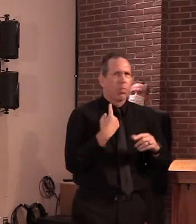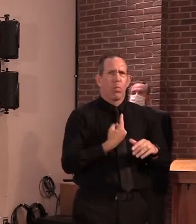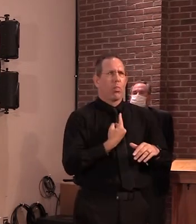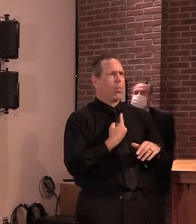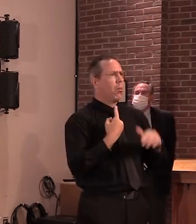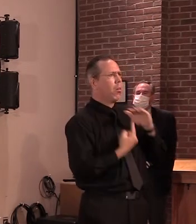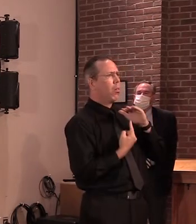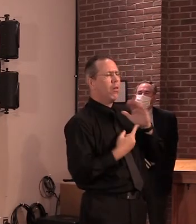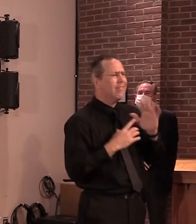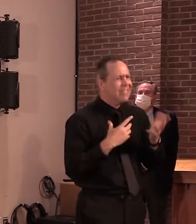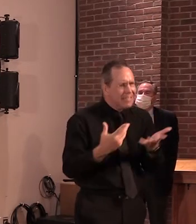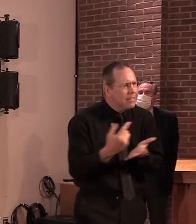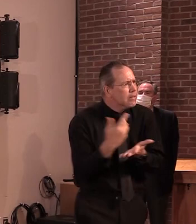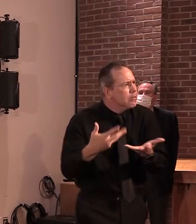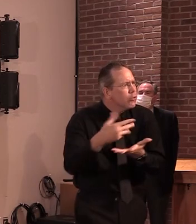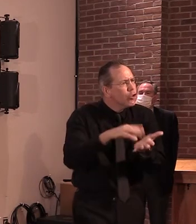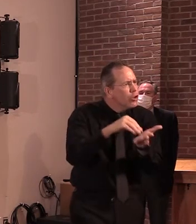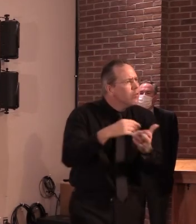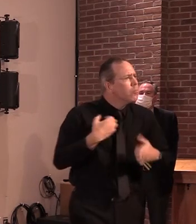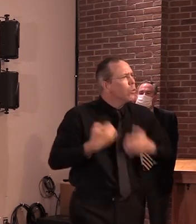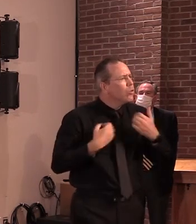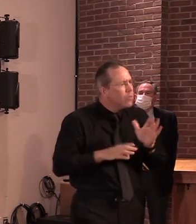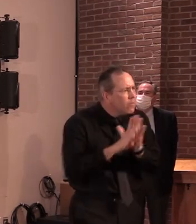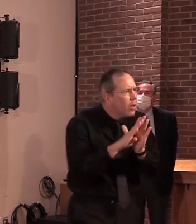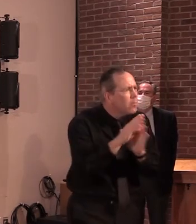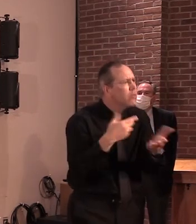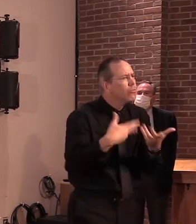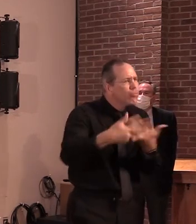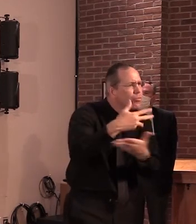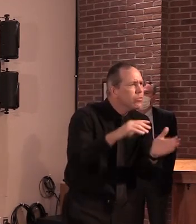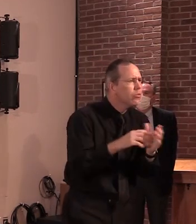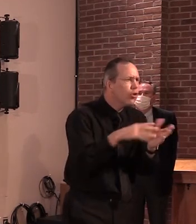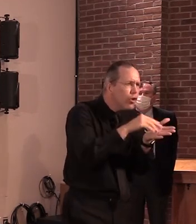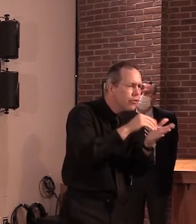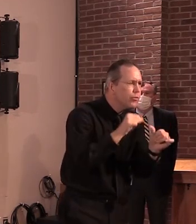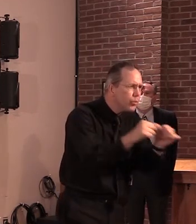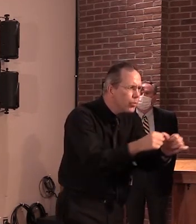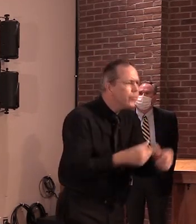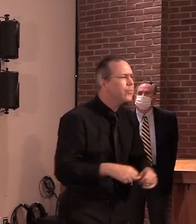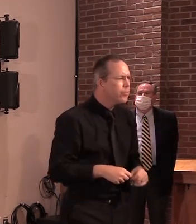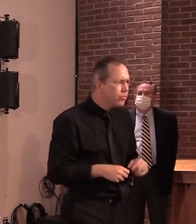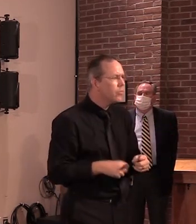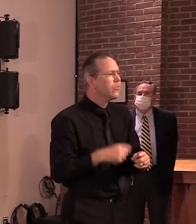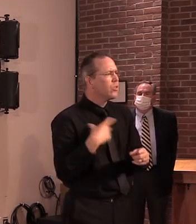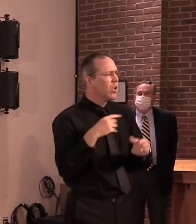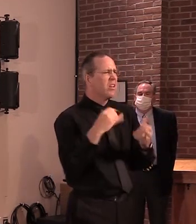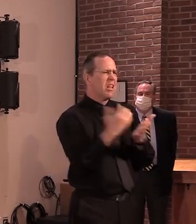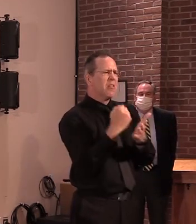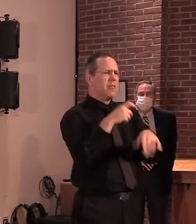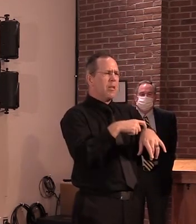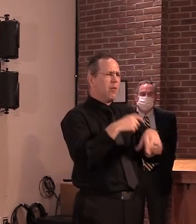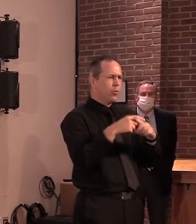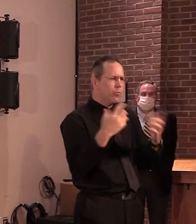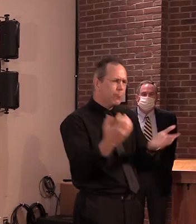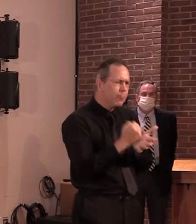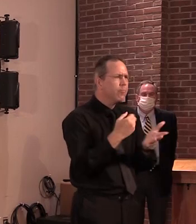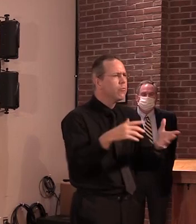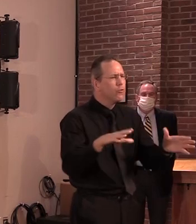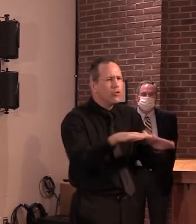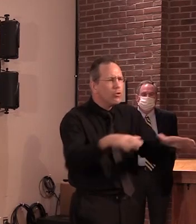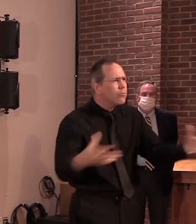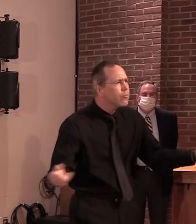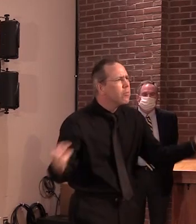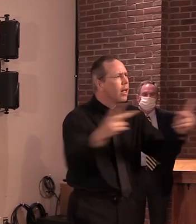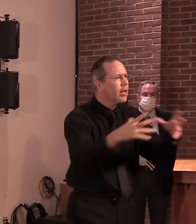right time for Vermont to restart in-person learning. We in public health hear your fears